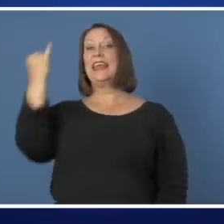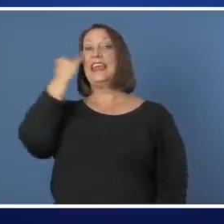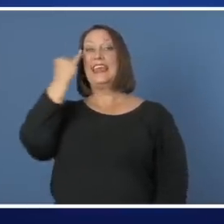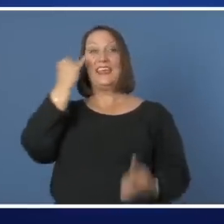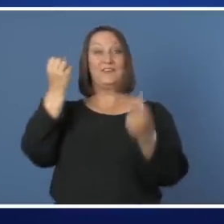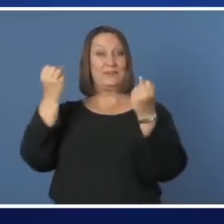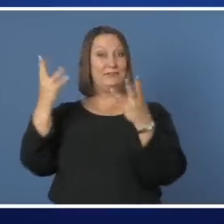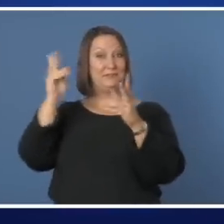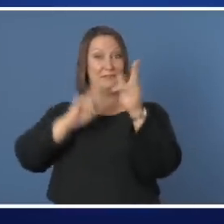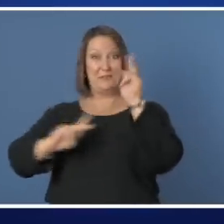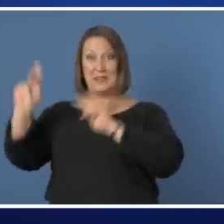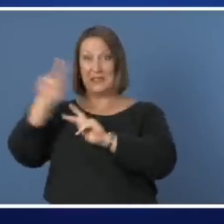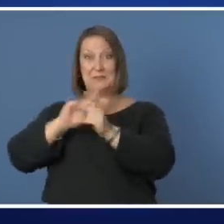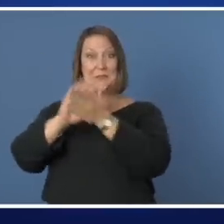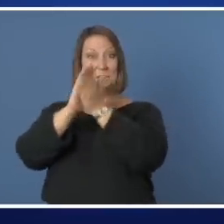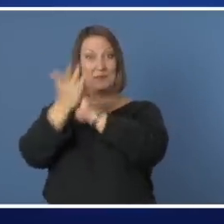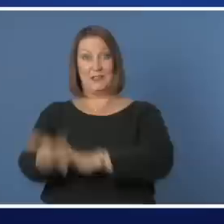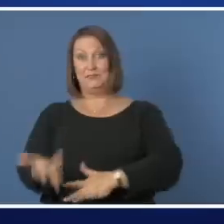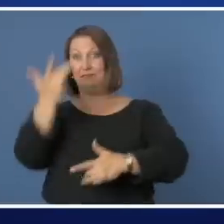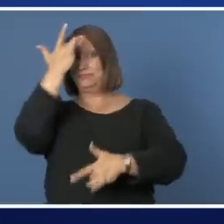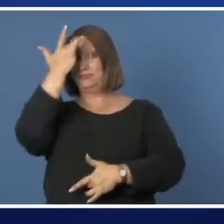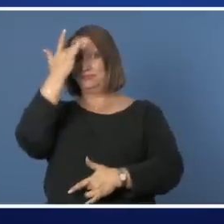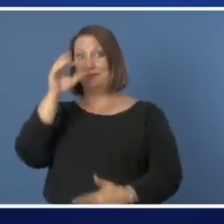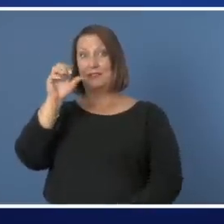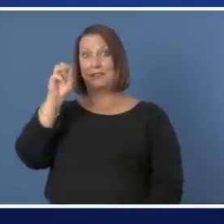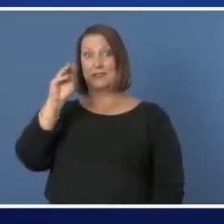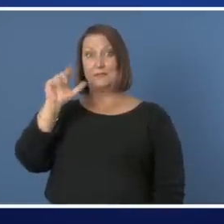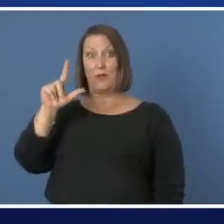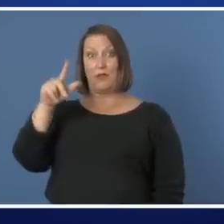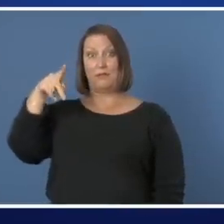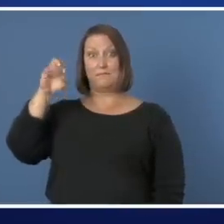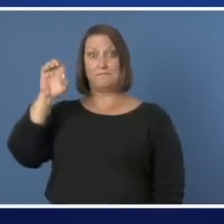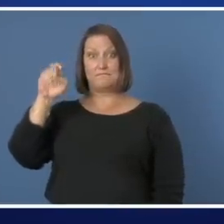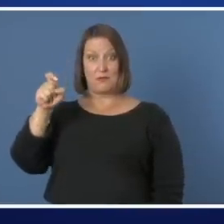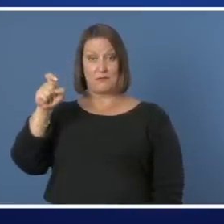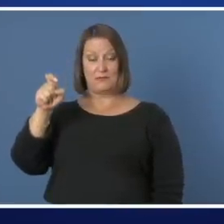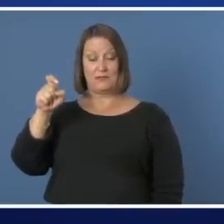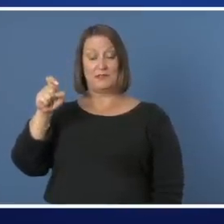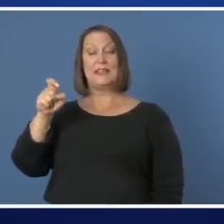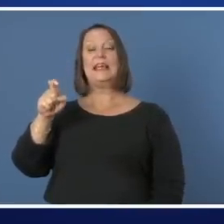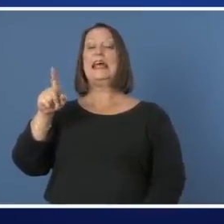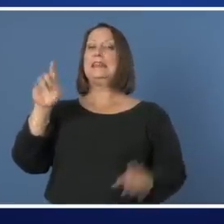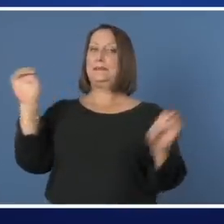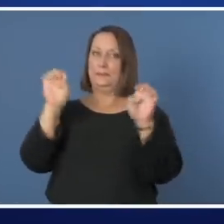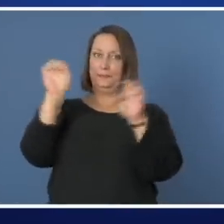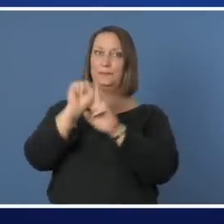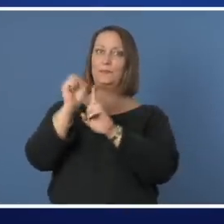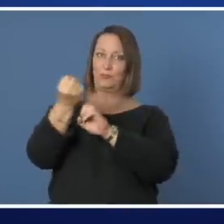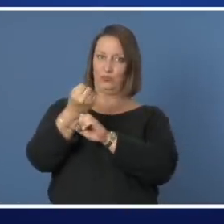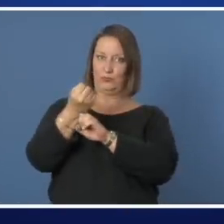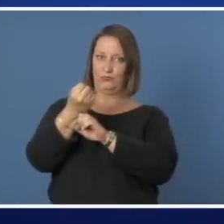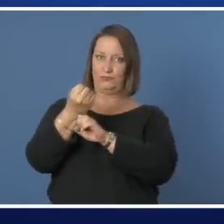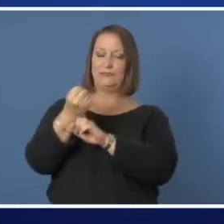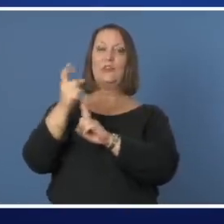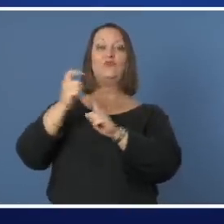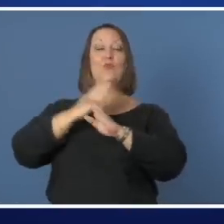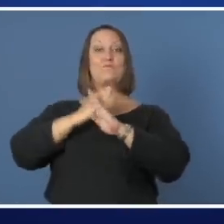emergency measures to protect a broader segment of the population would have to be implemented immediately